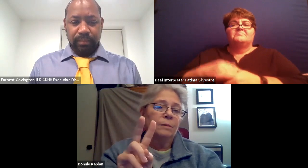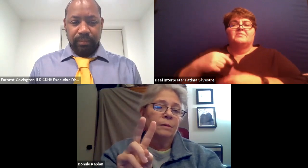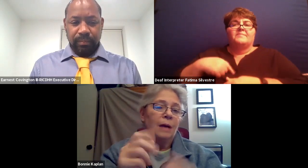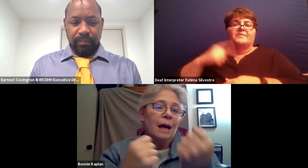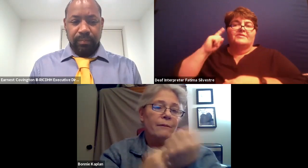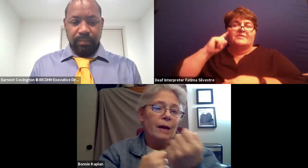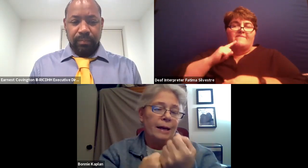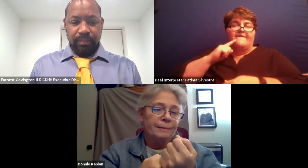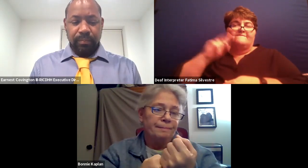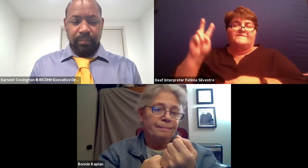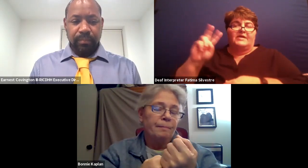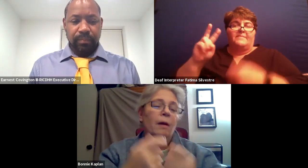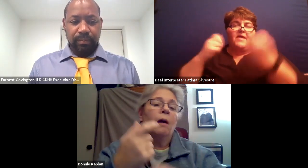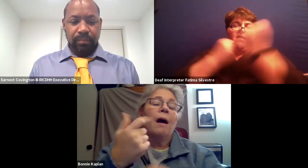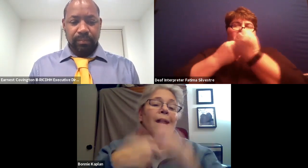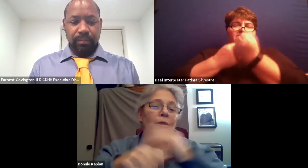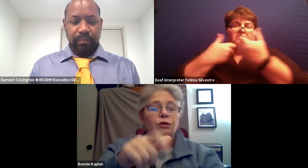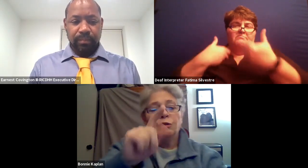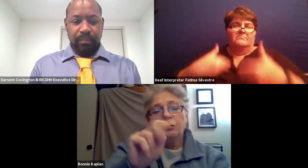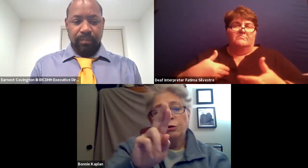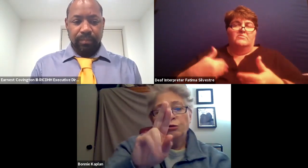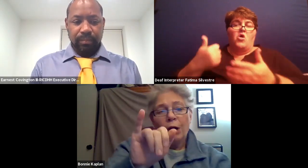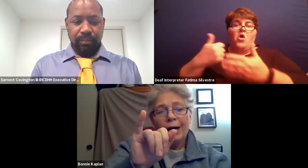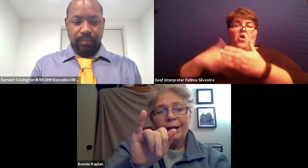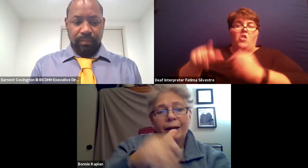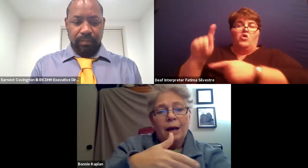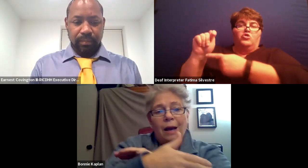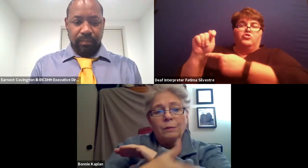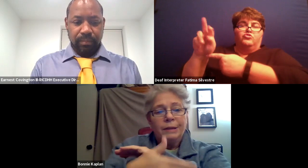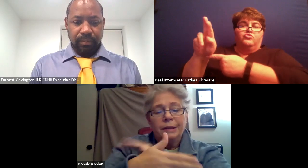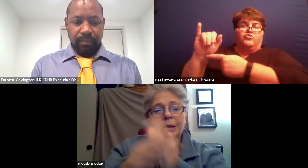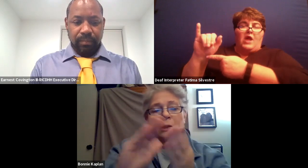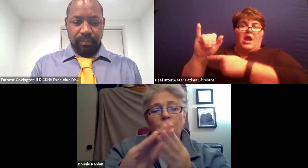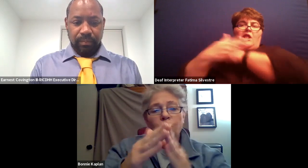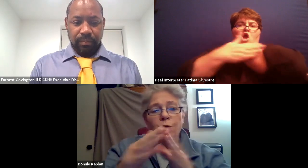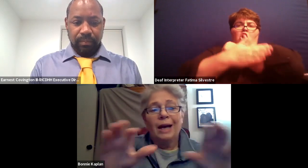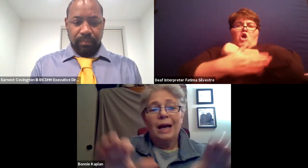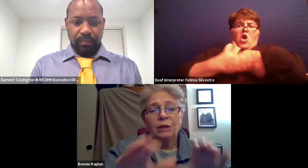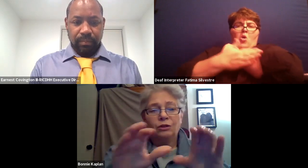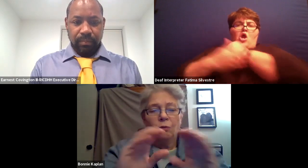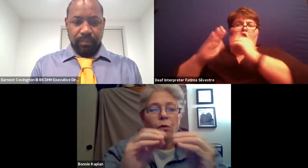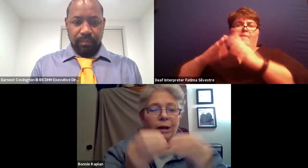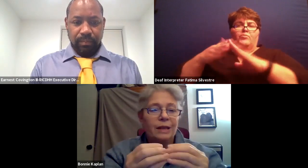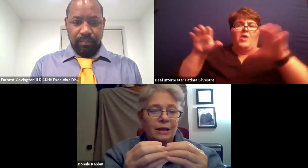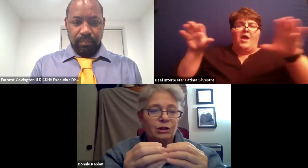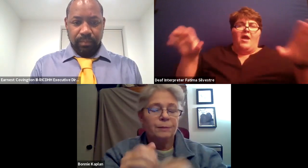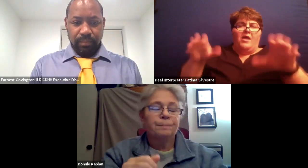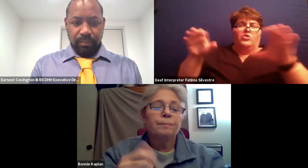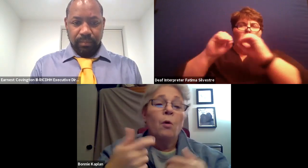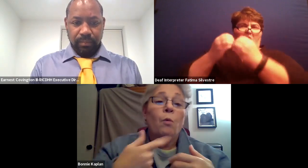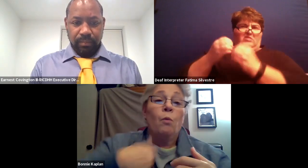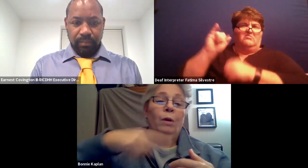And I am a deaf victim advocate under Tri-County Community